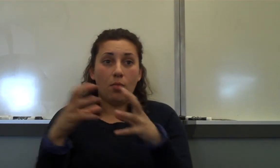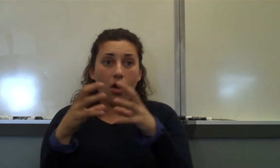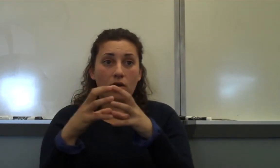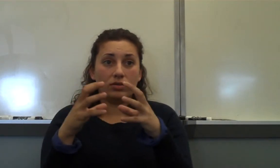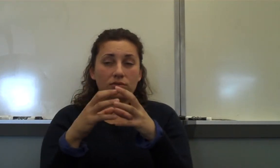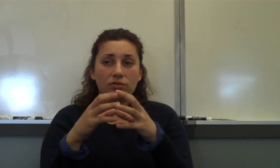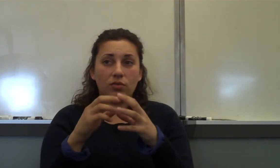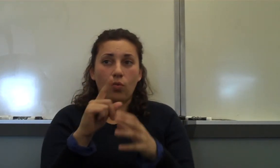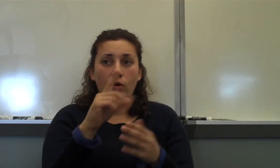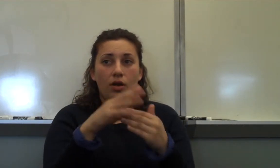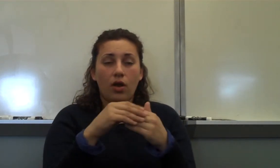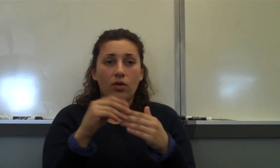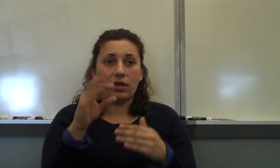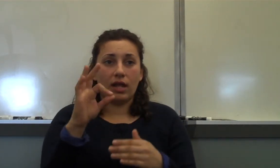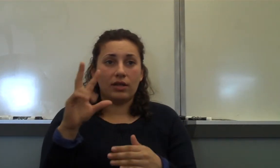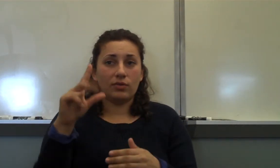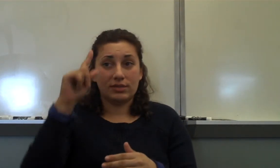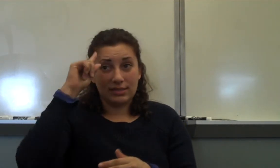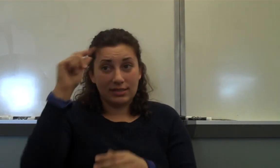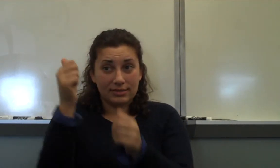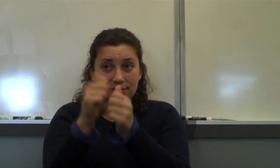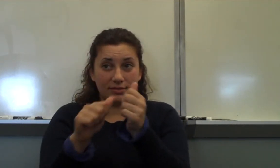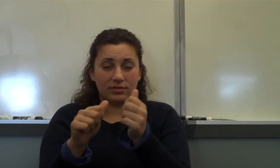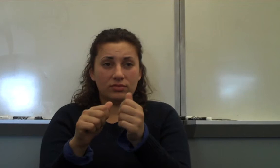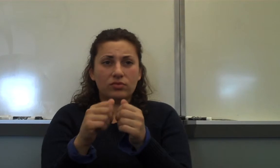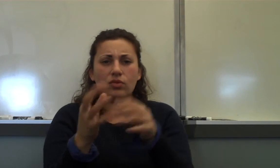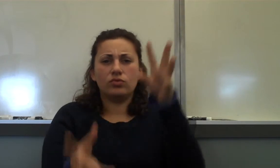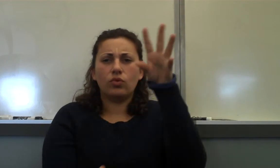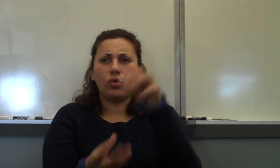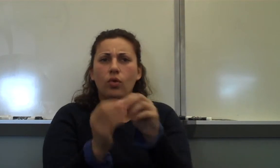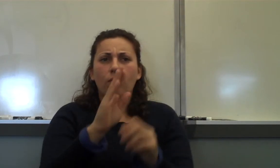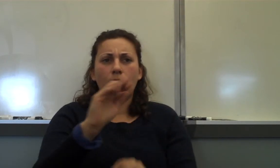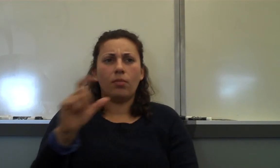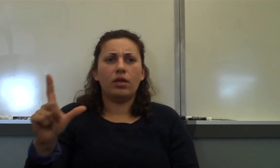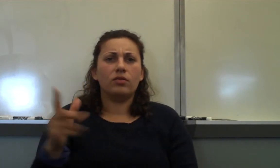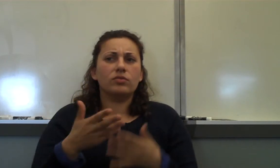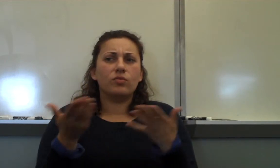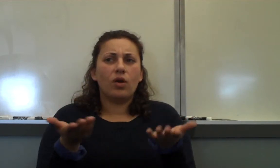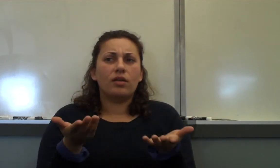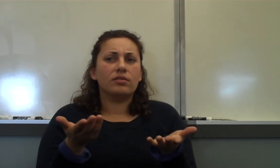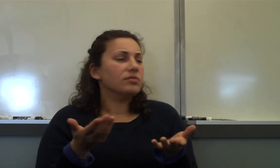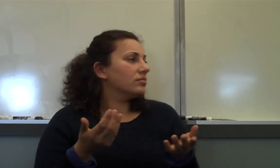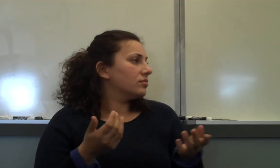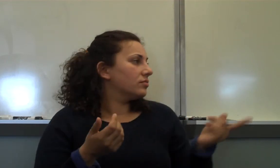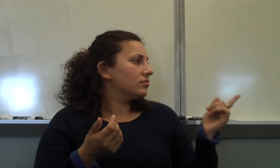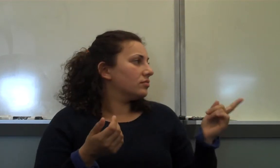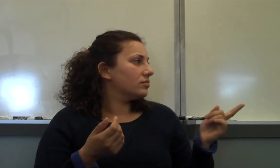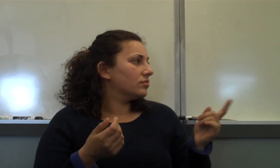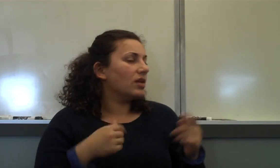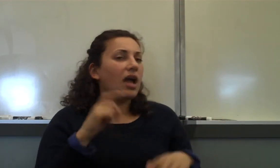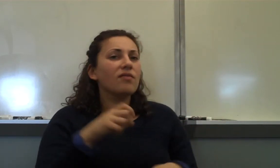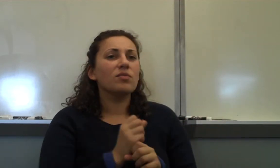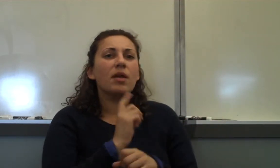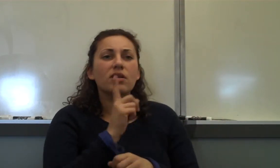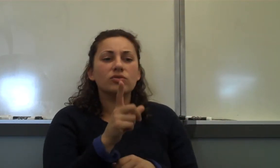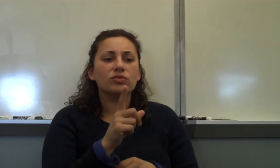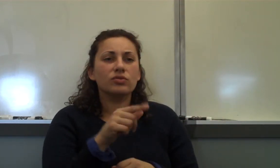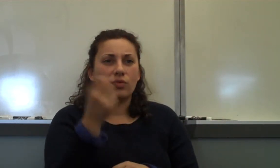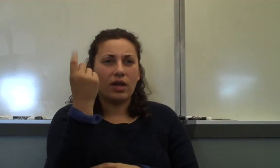bill? Okay, I hesitate to do this, but I do have to make sure that everyone understands how bills